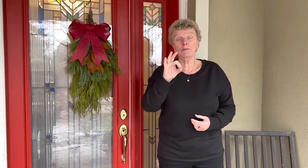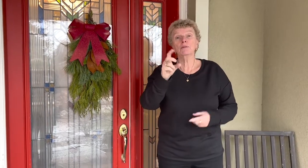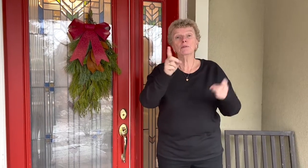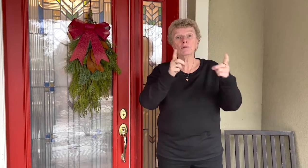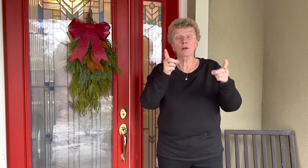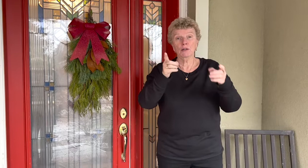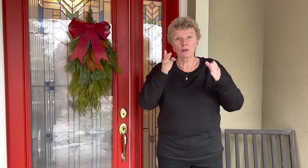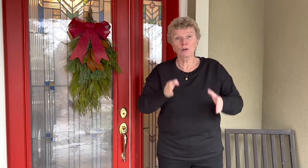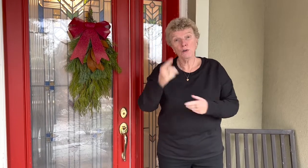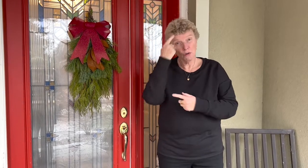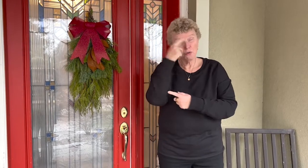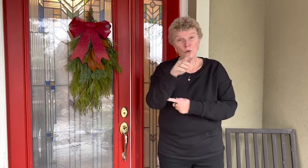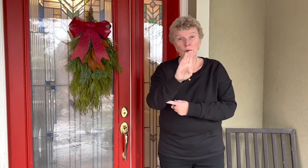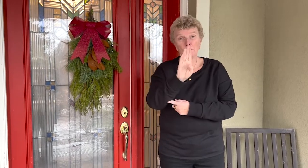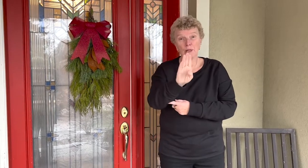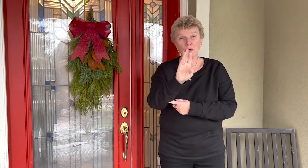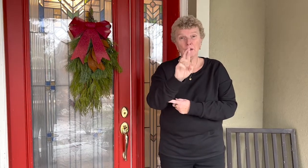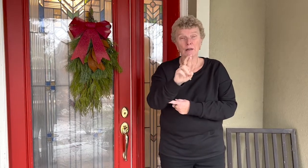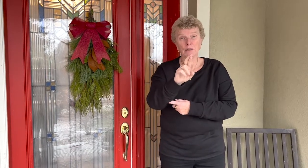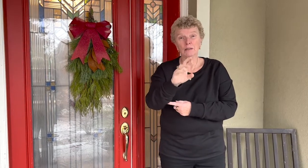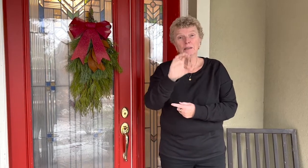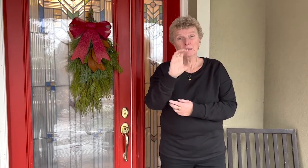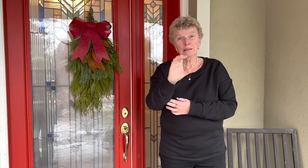for the board of directors